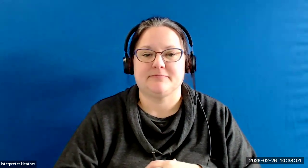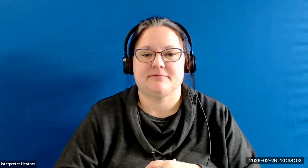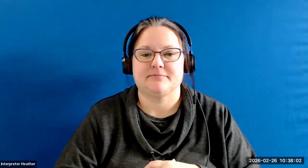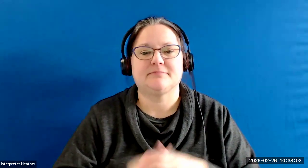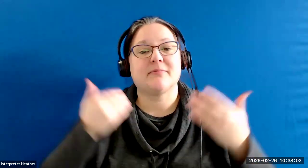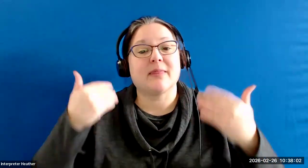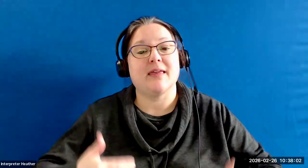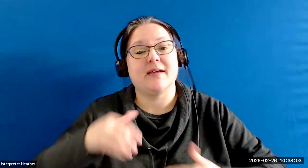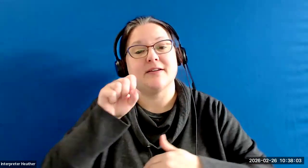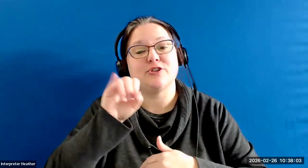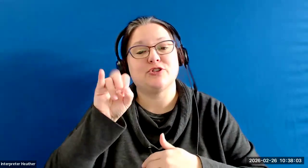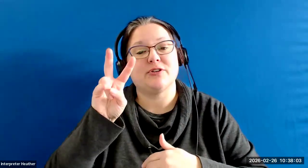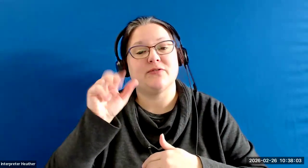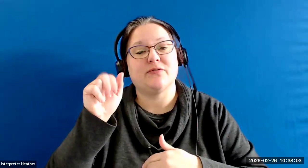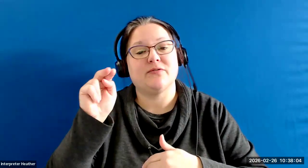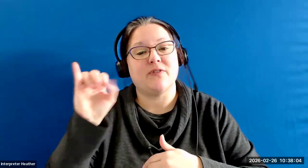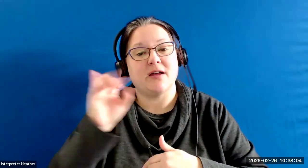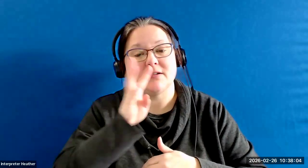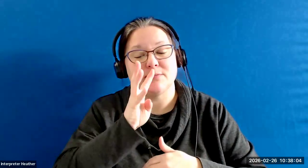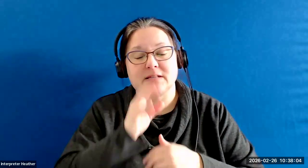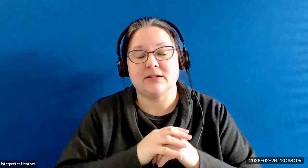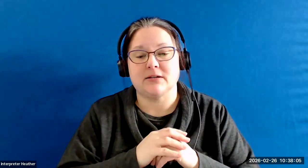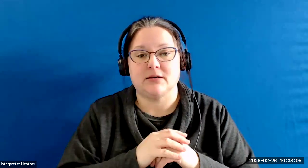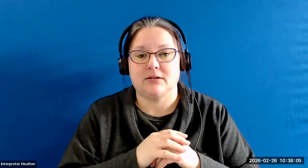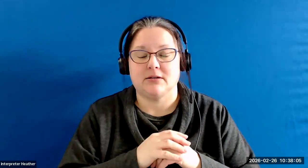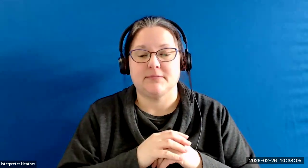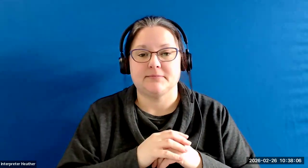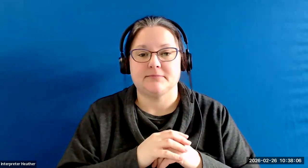I had a very major